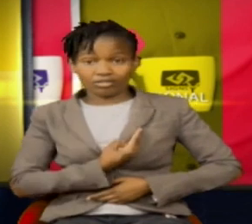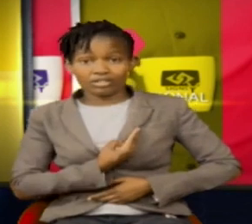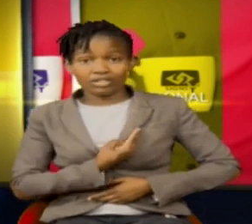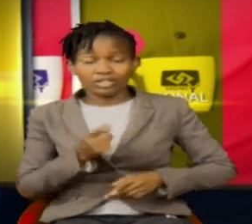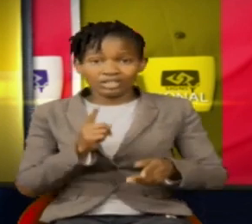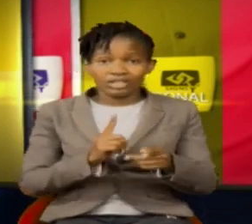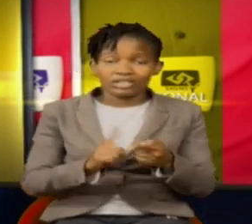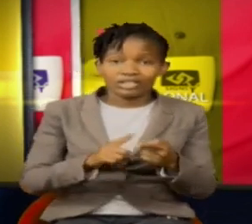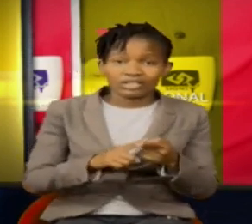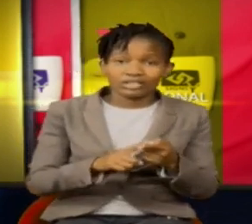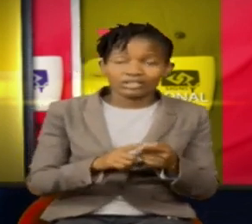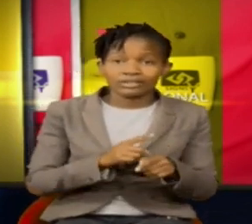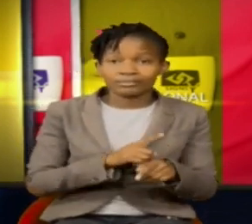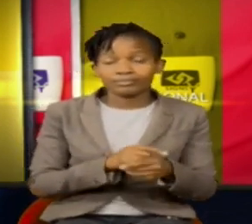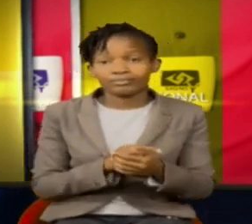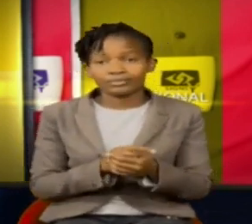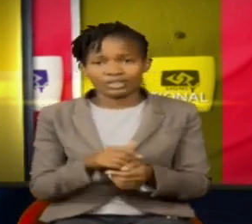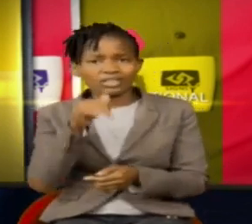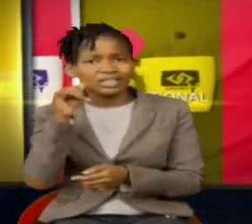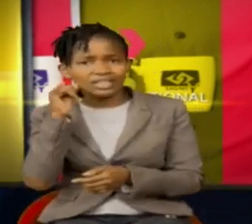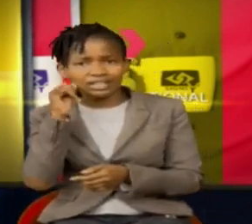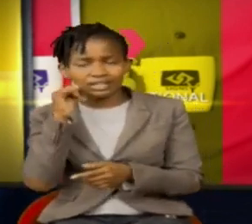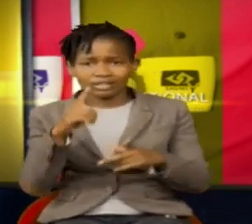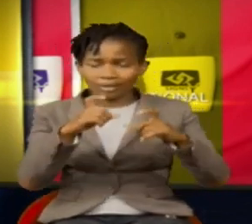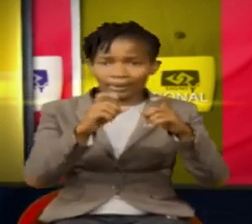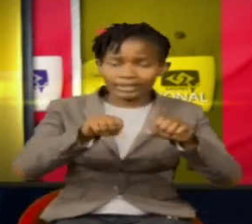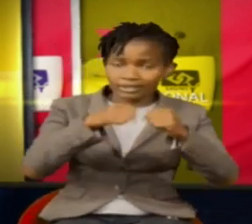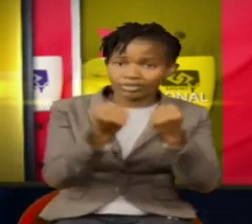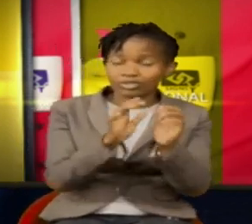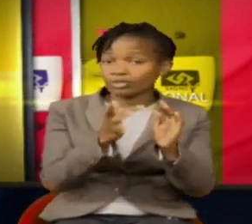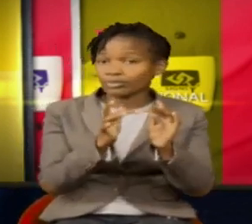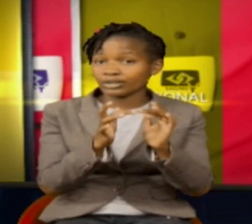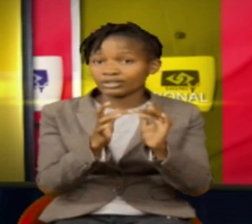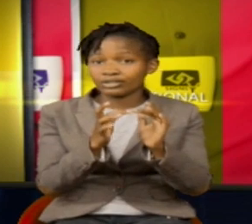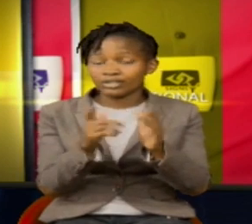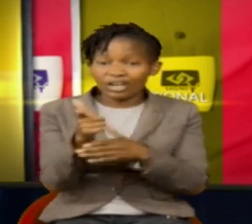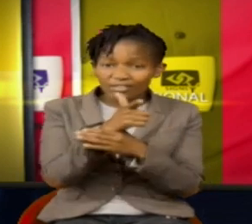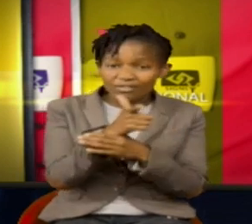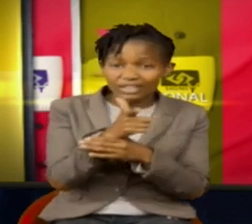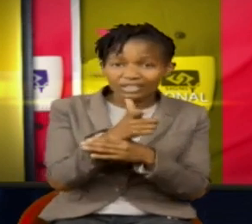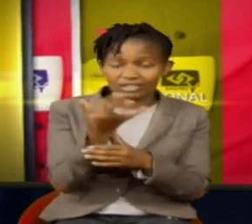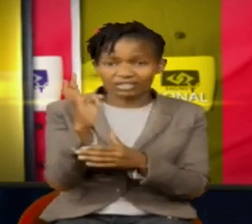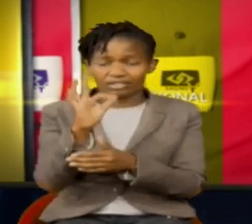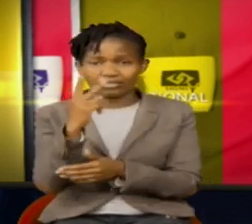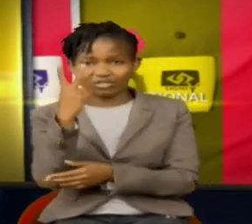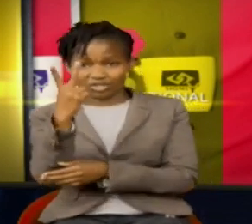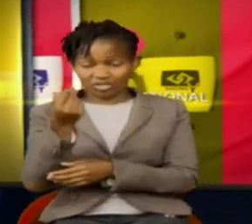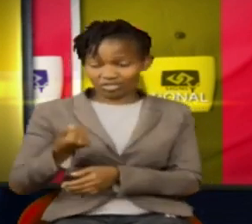started experimenting, yesterday I posted something on my social media, and I was just showing a video of two